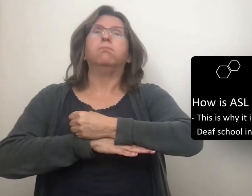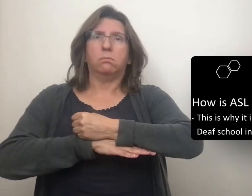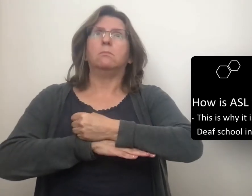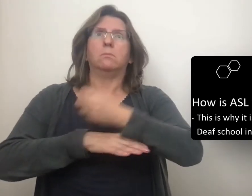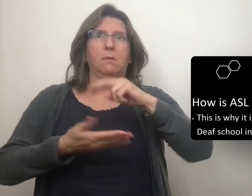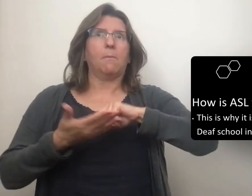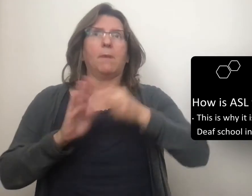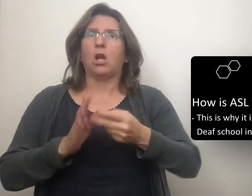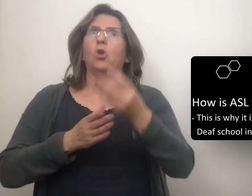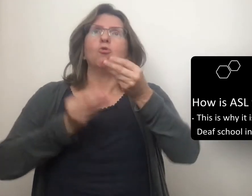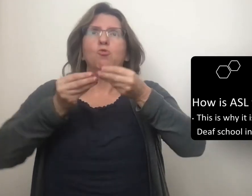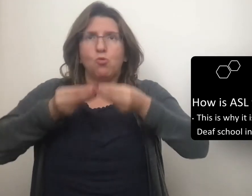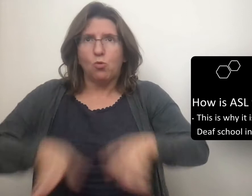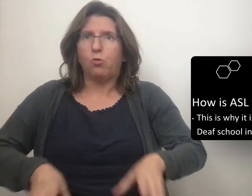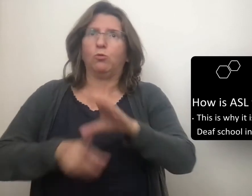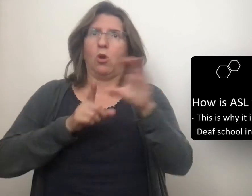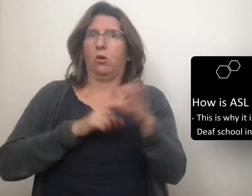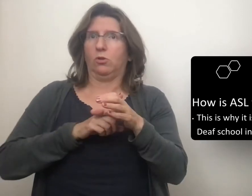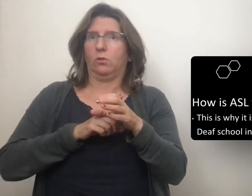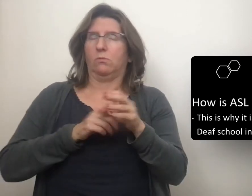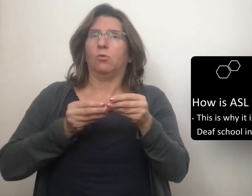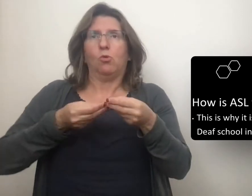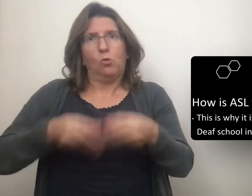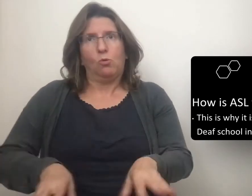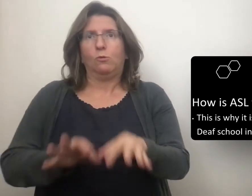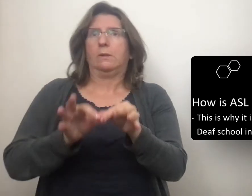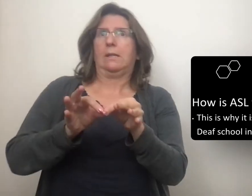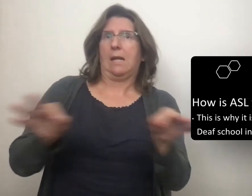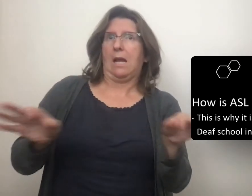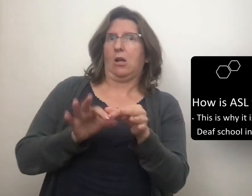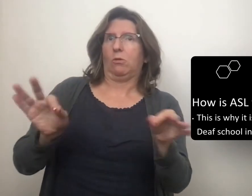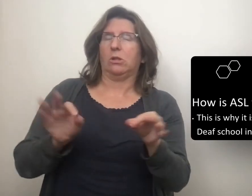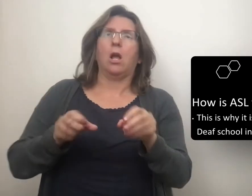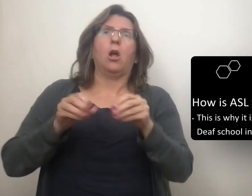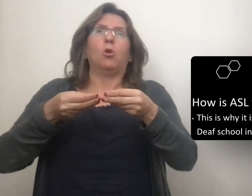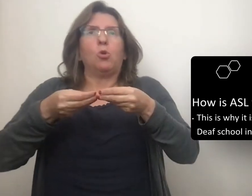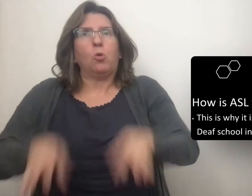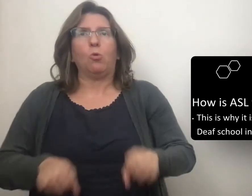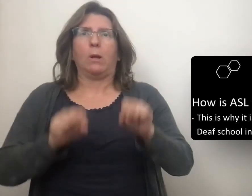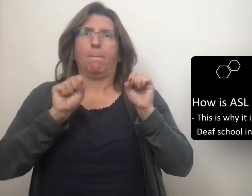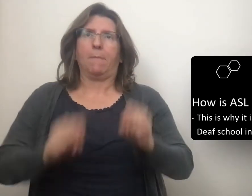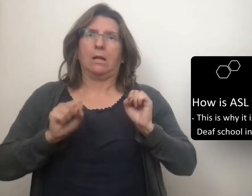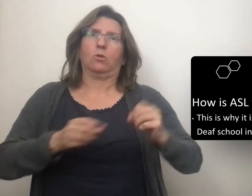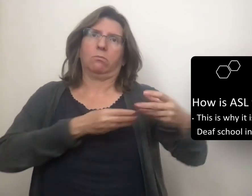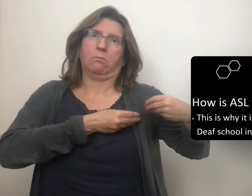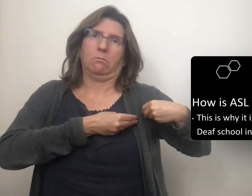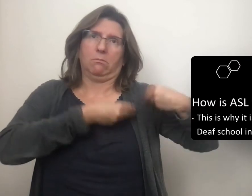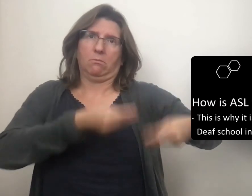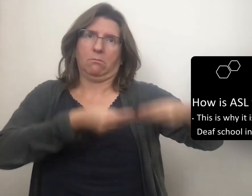This is why it is so devastating to lose a deaf school in a province or state, because the transmission of ASL to the next generation